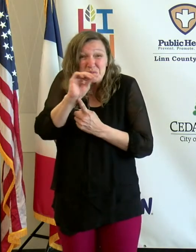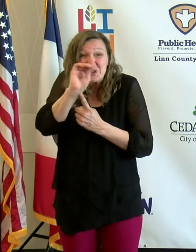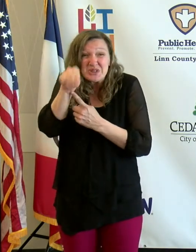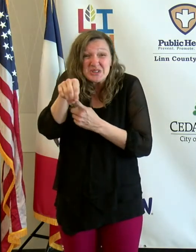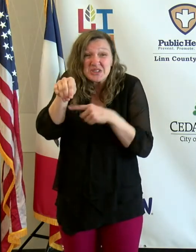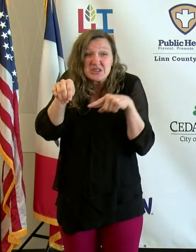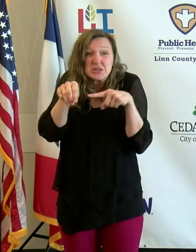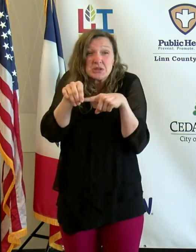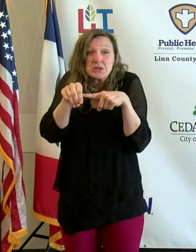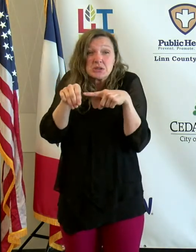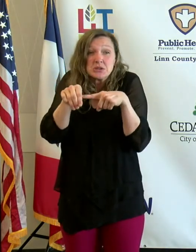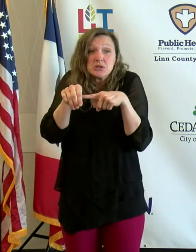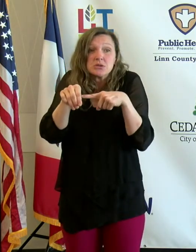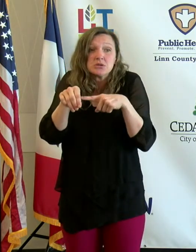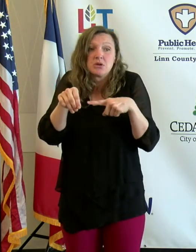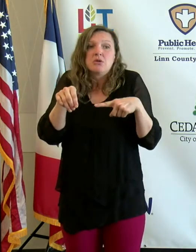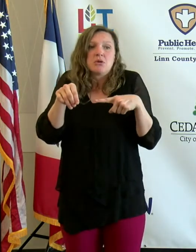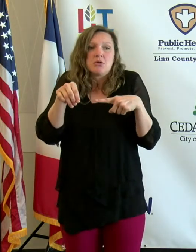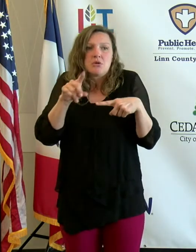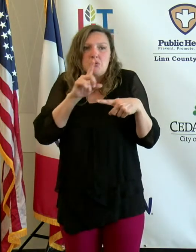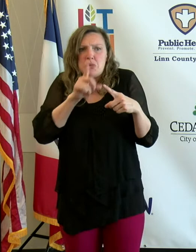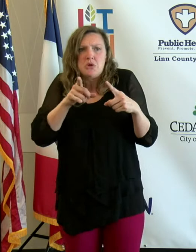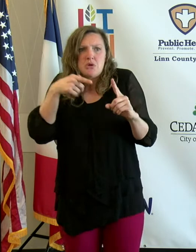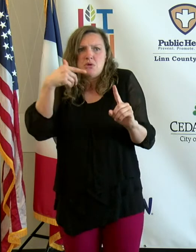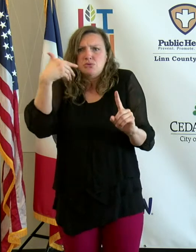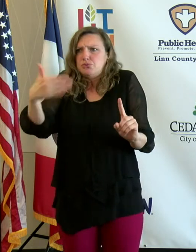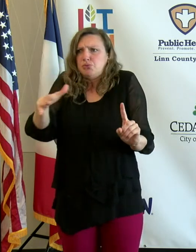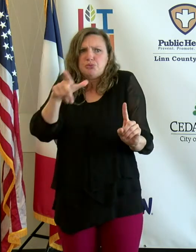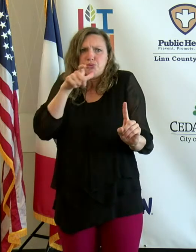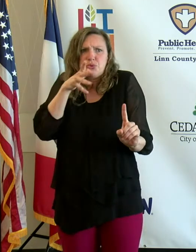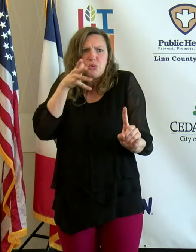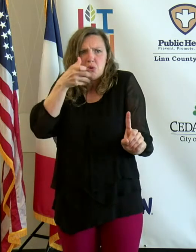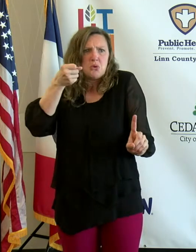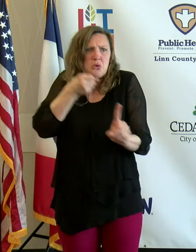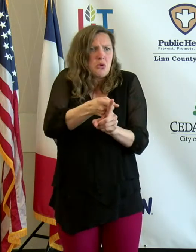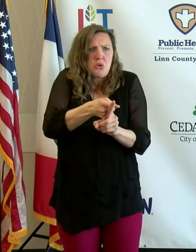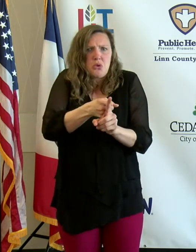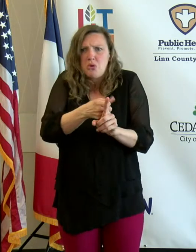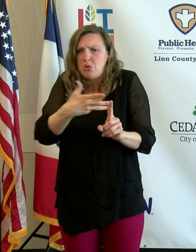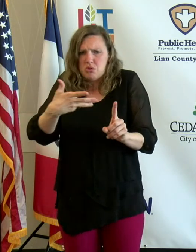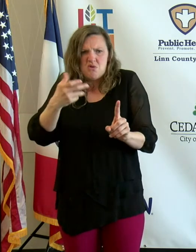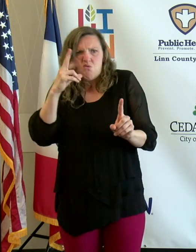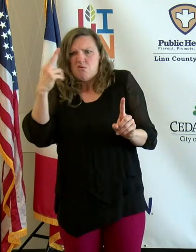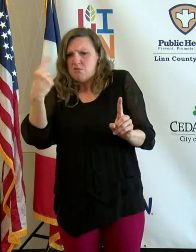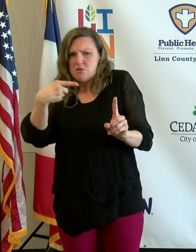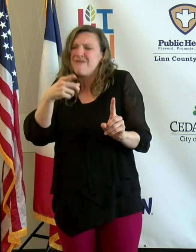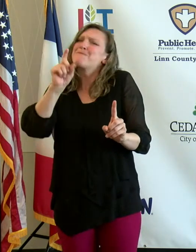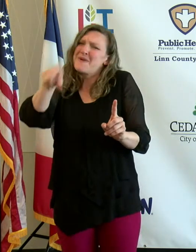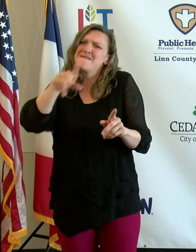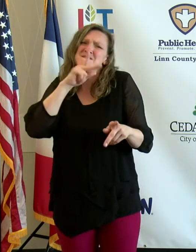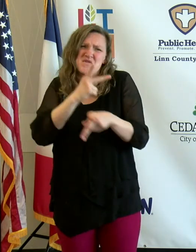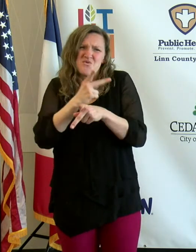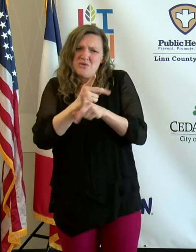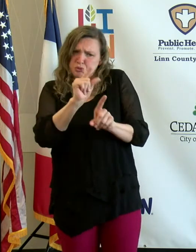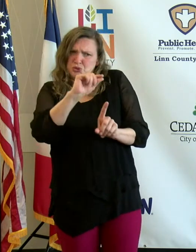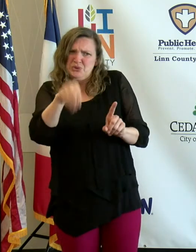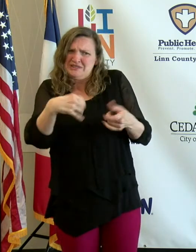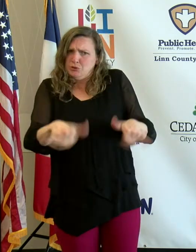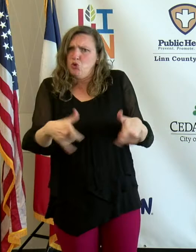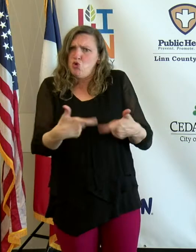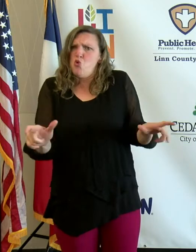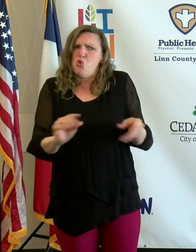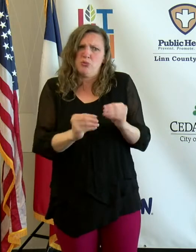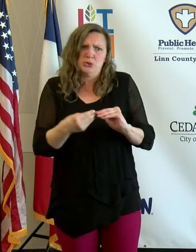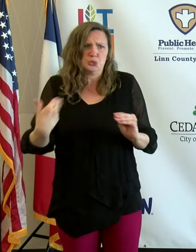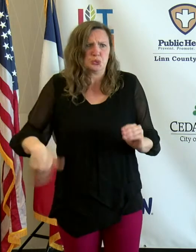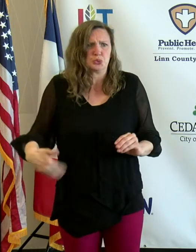will be that will have serious complications. Those 20% may require hospitalization